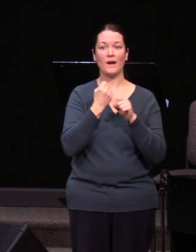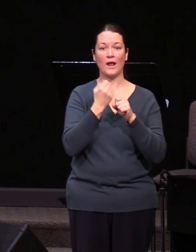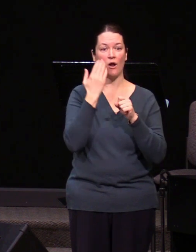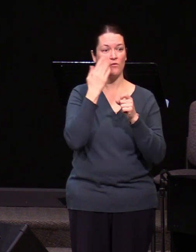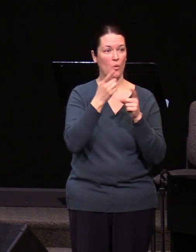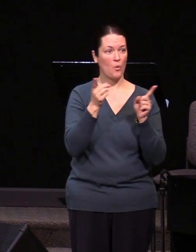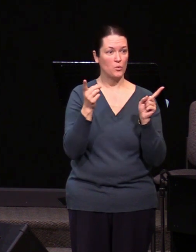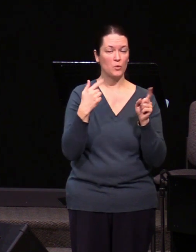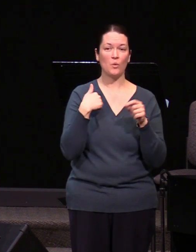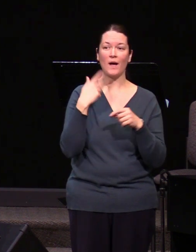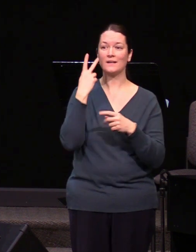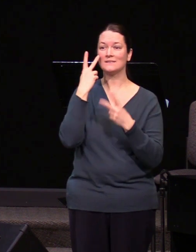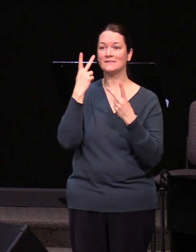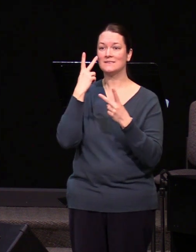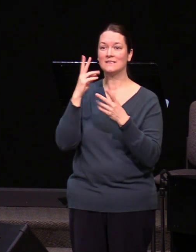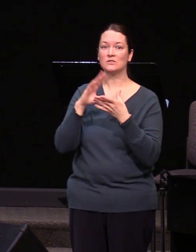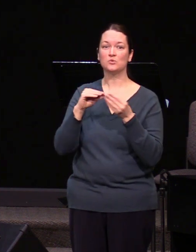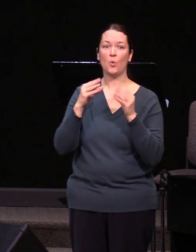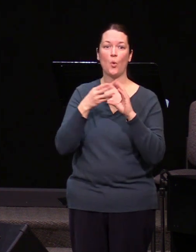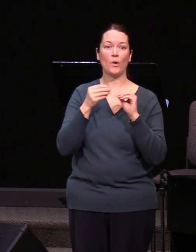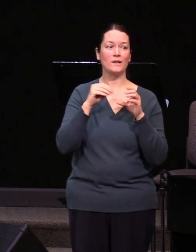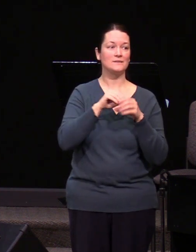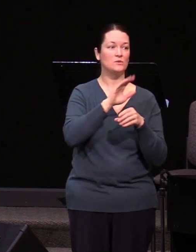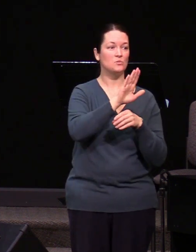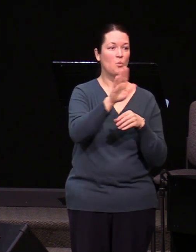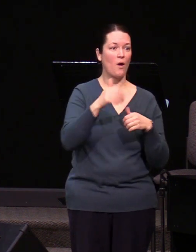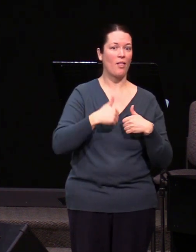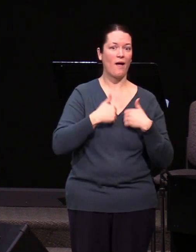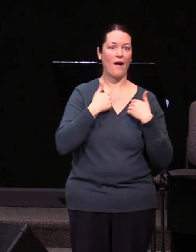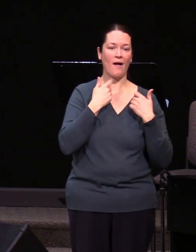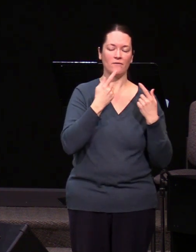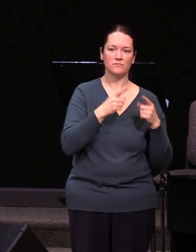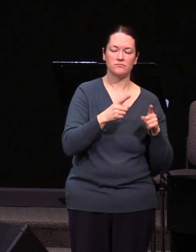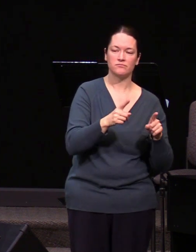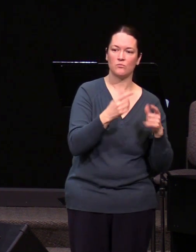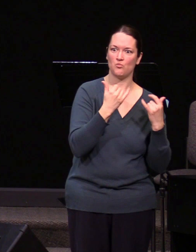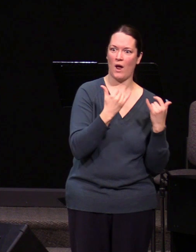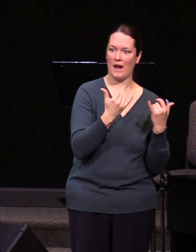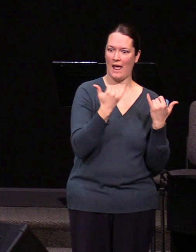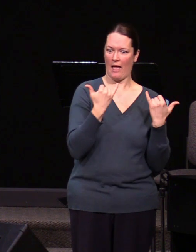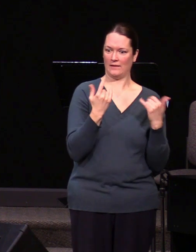guys, I see stories unfolding in your lives right now in this moment.